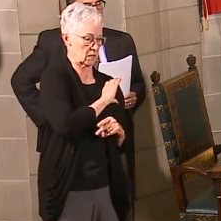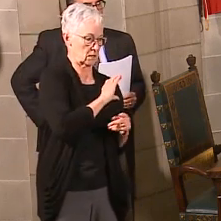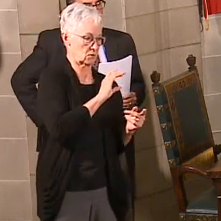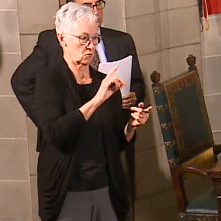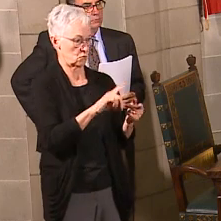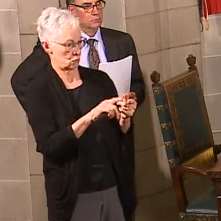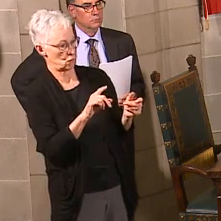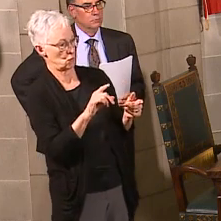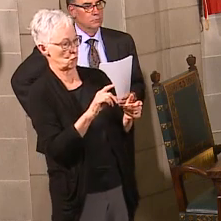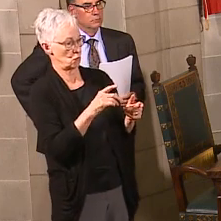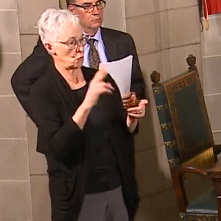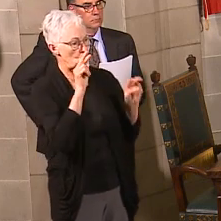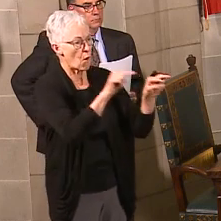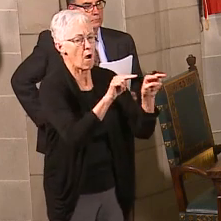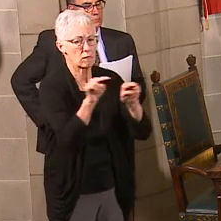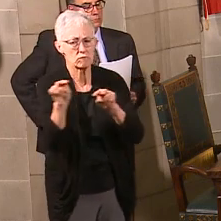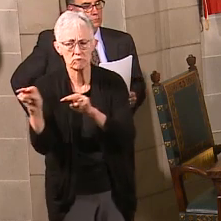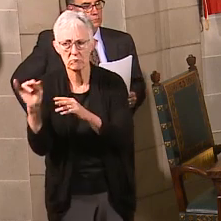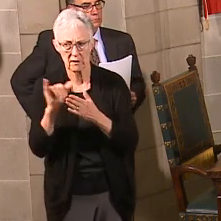really a question.